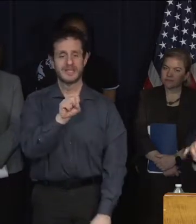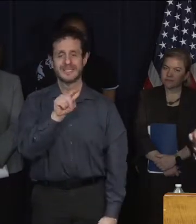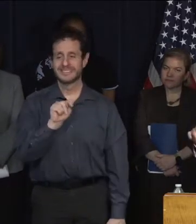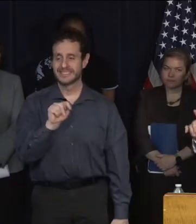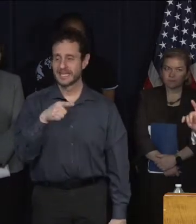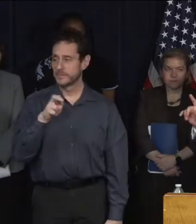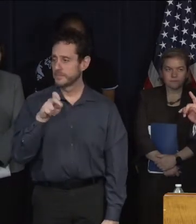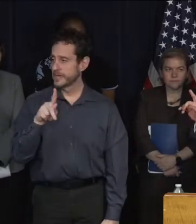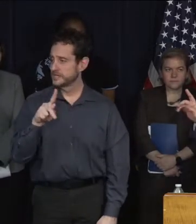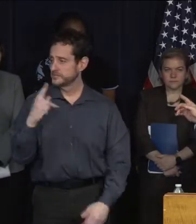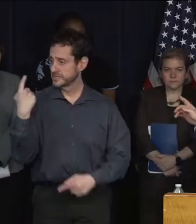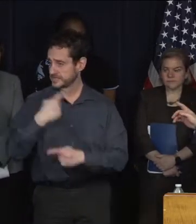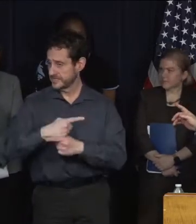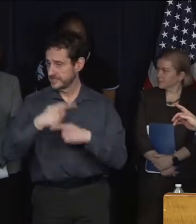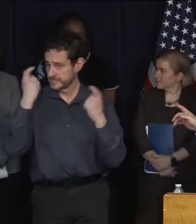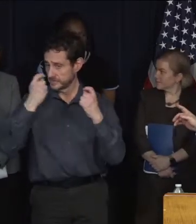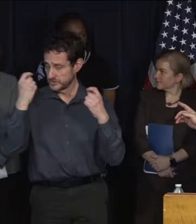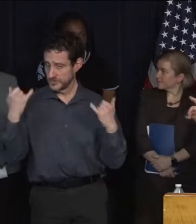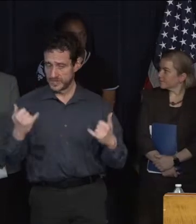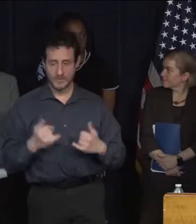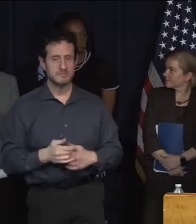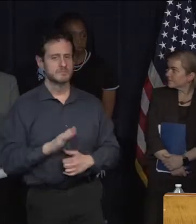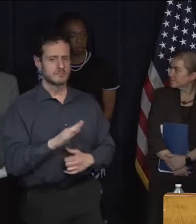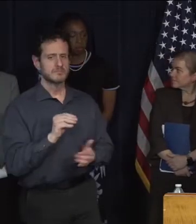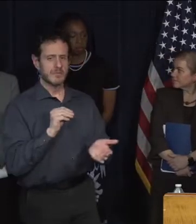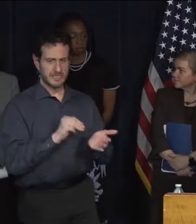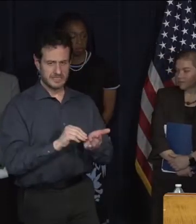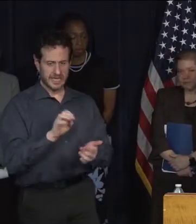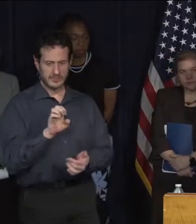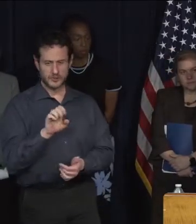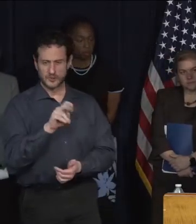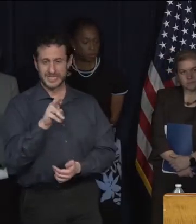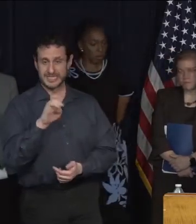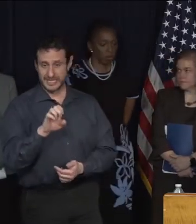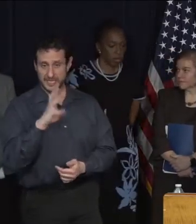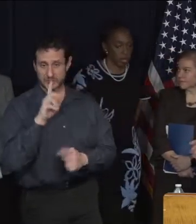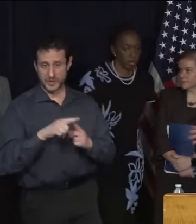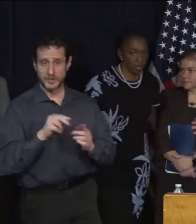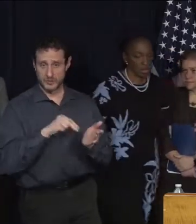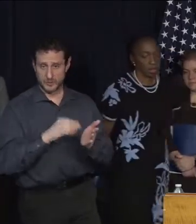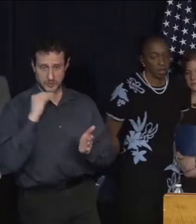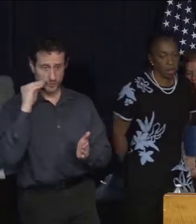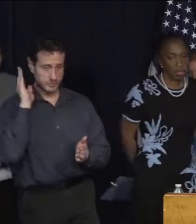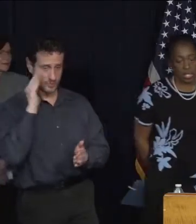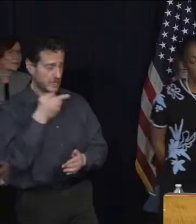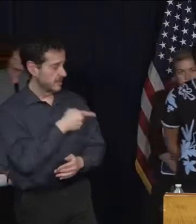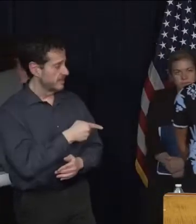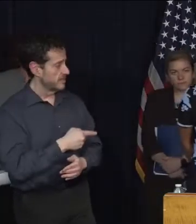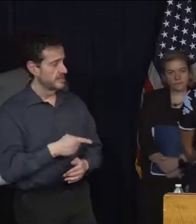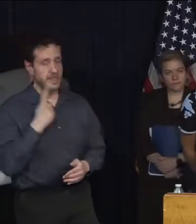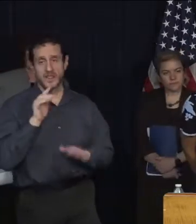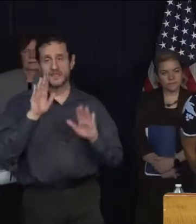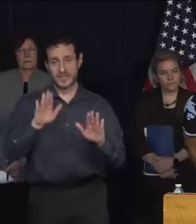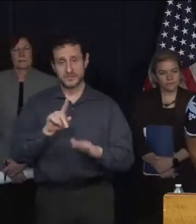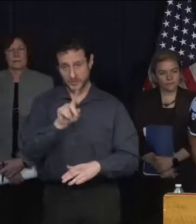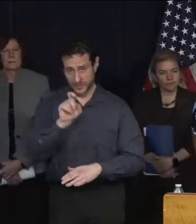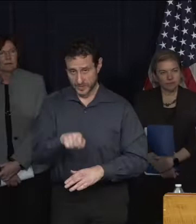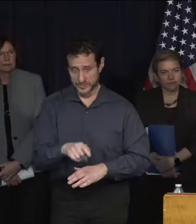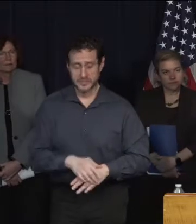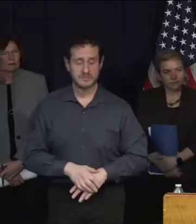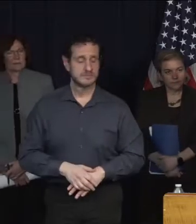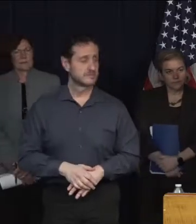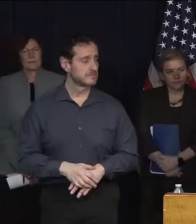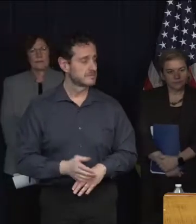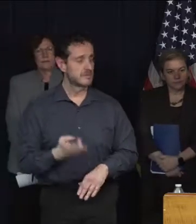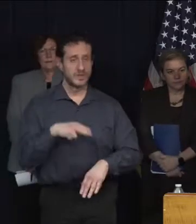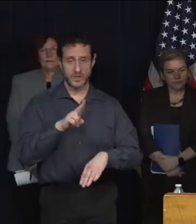So let me call on Dr. Ezekiel first, just to answer your first question about nursing homes. So that's a great question. And of course, that's very